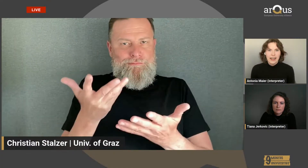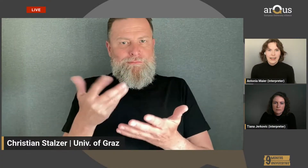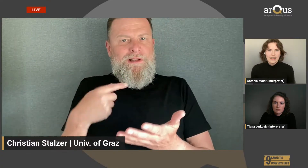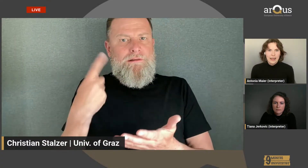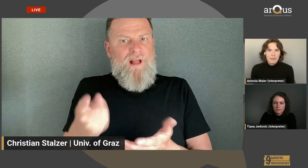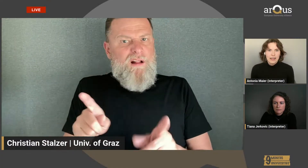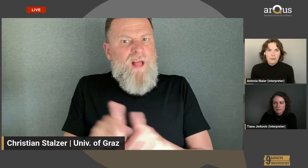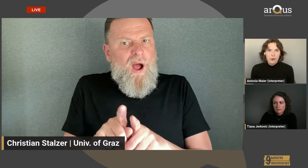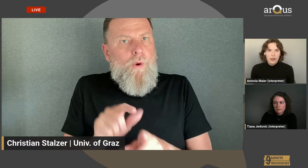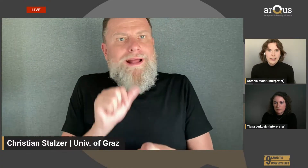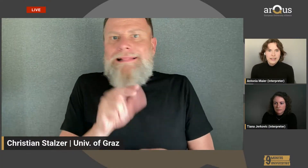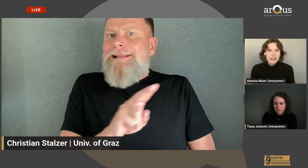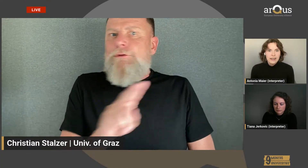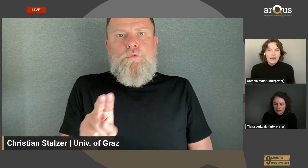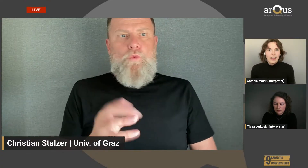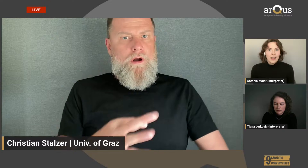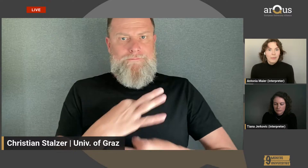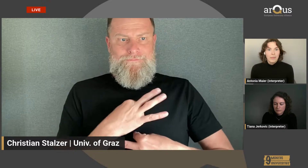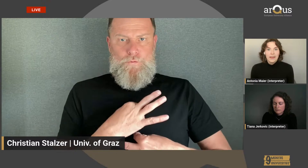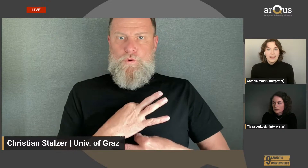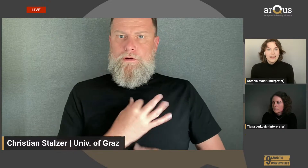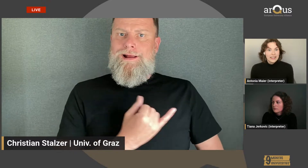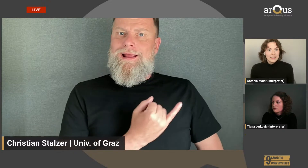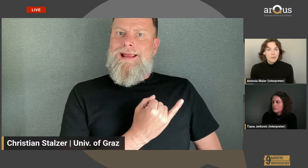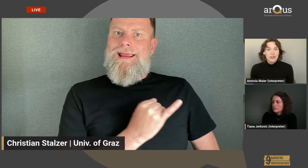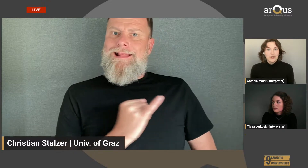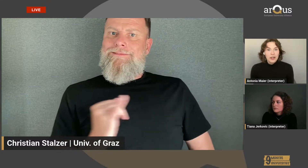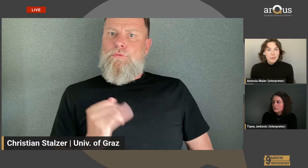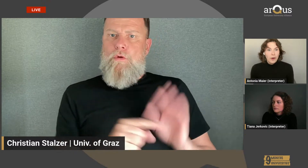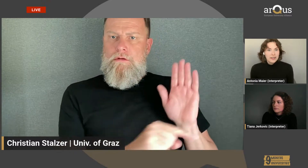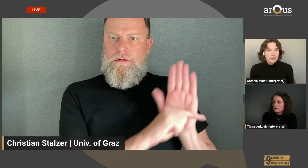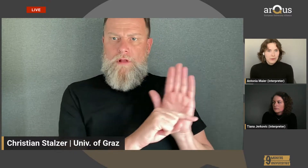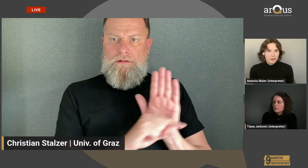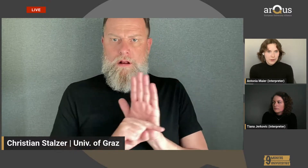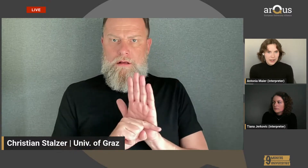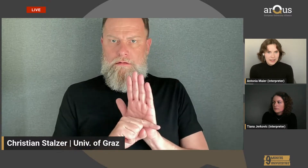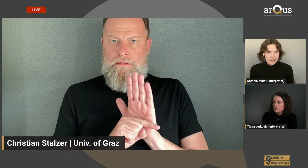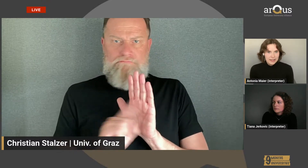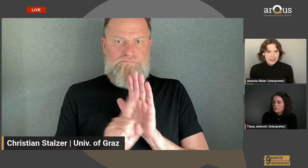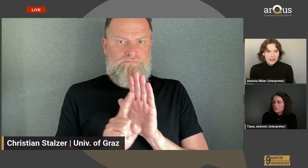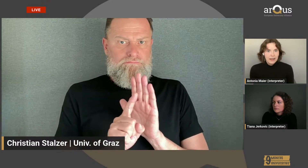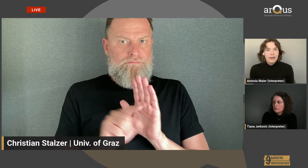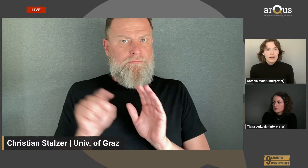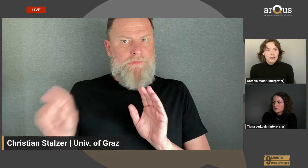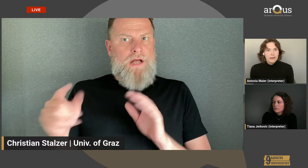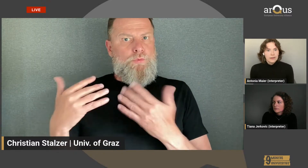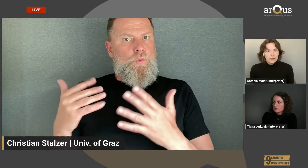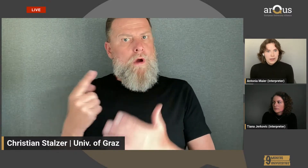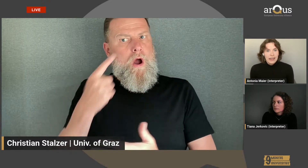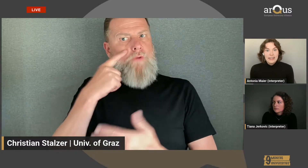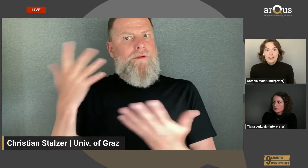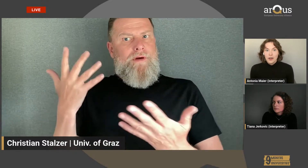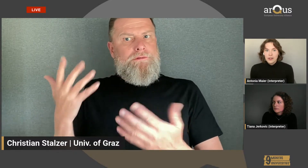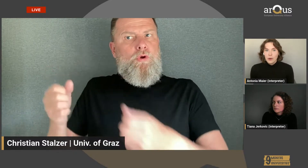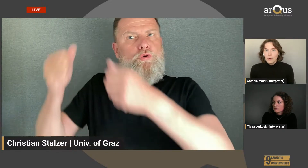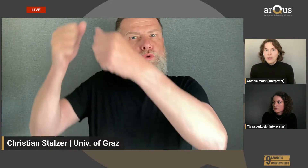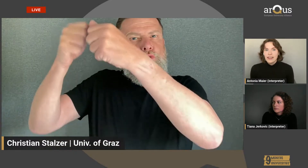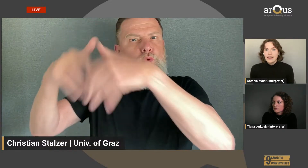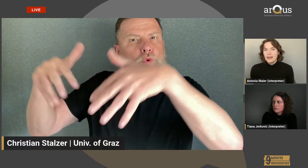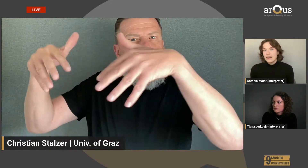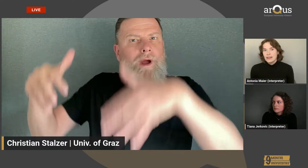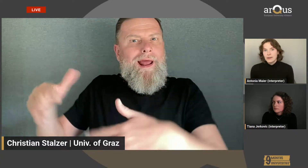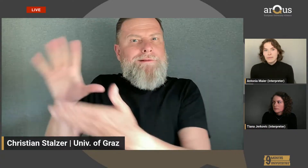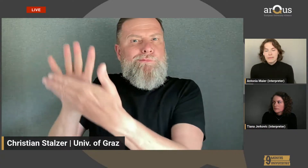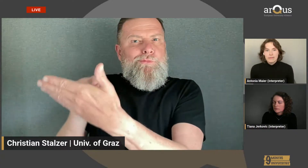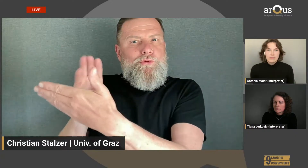to the academic world, this was not possible for us. And it's not